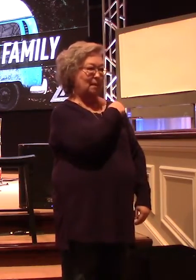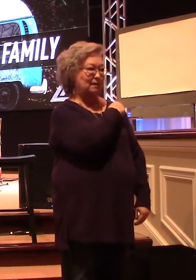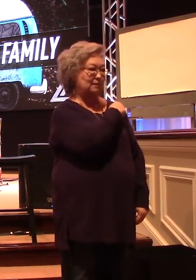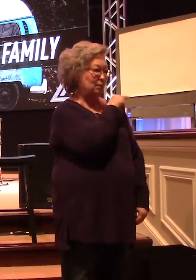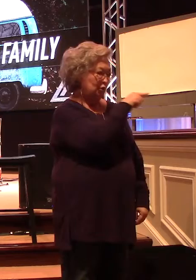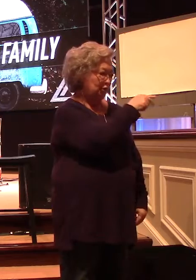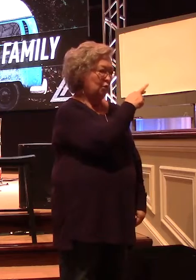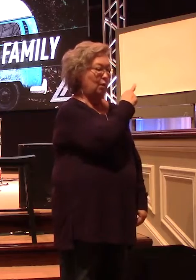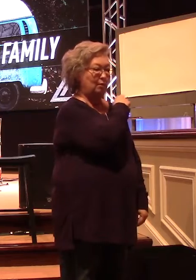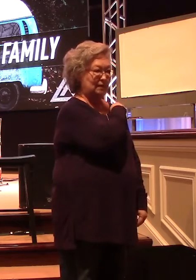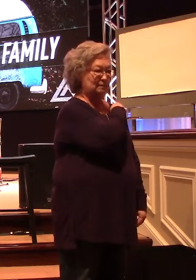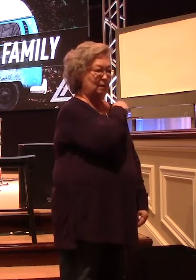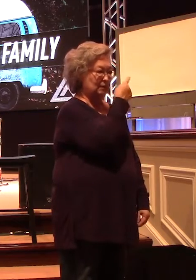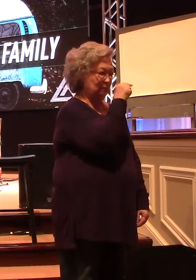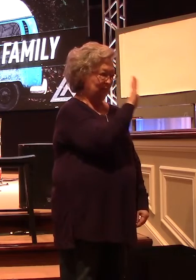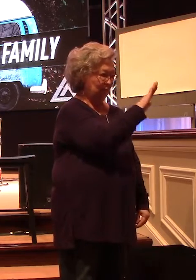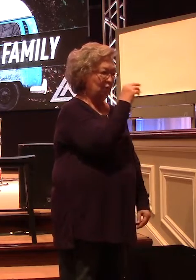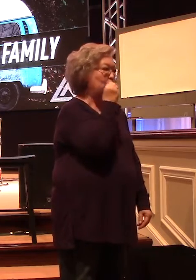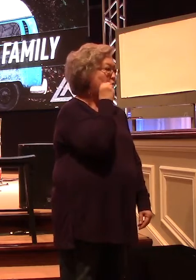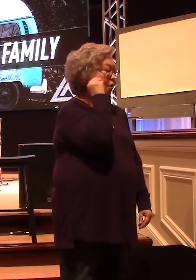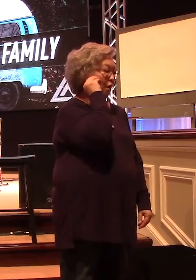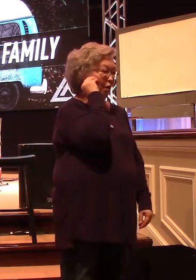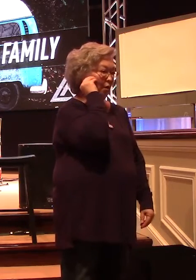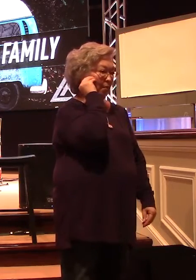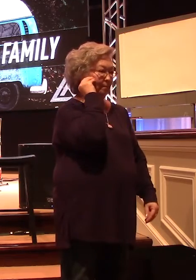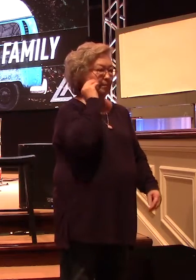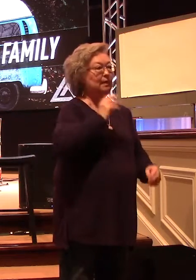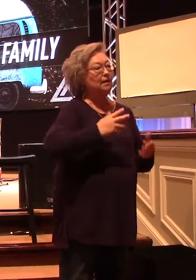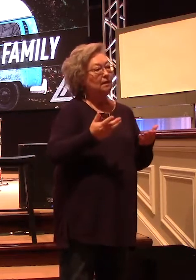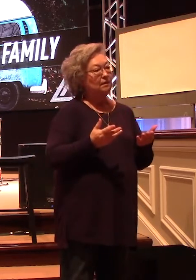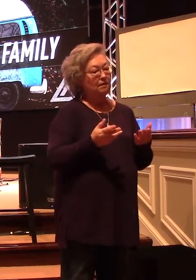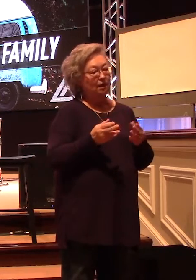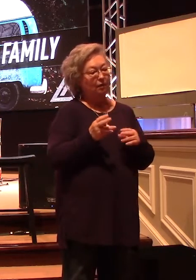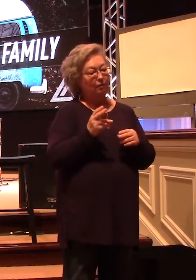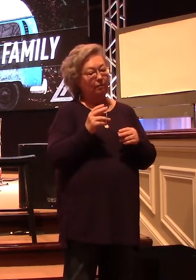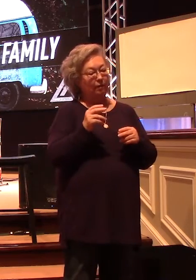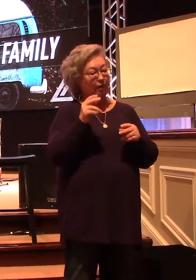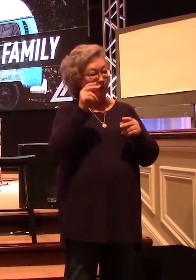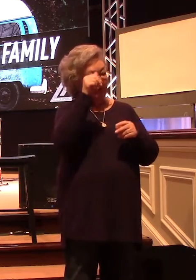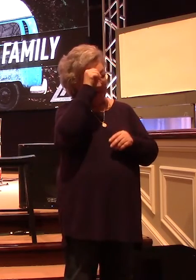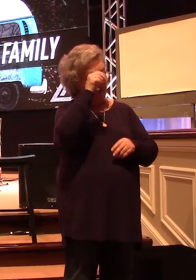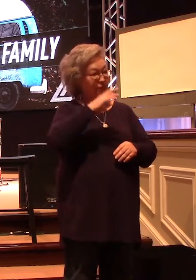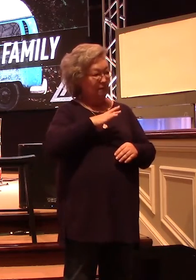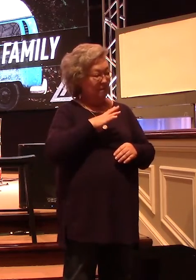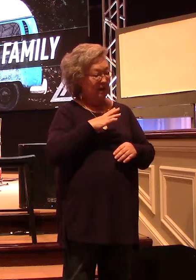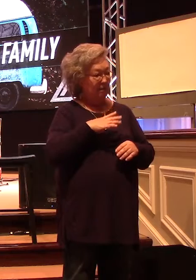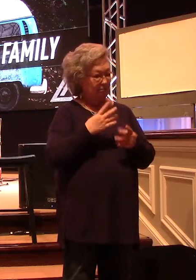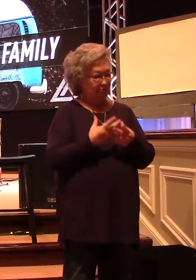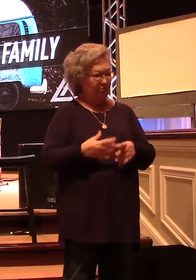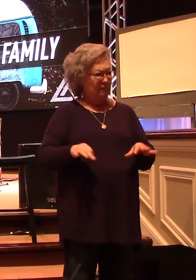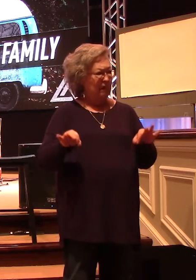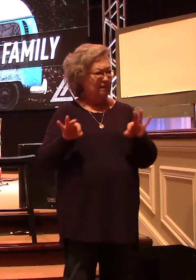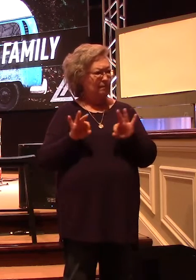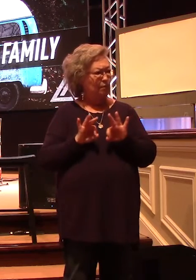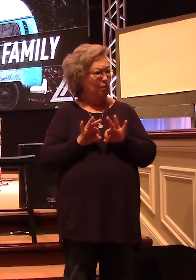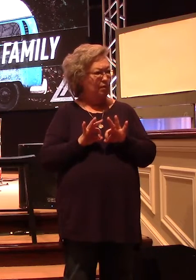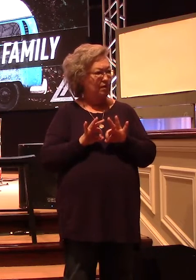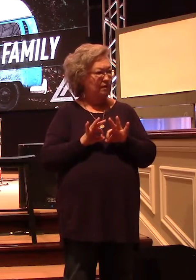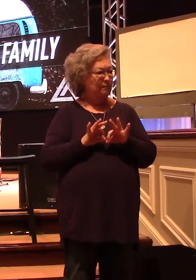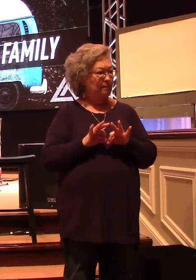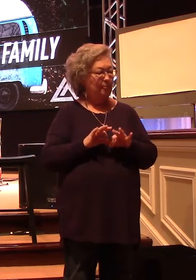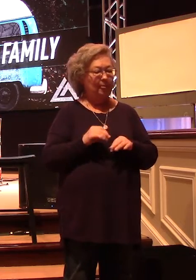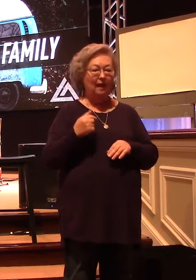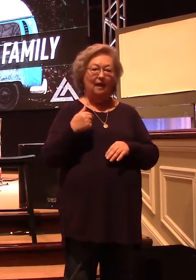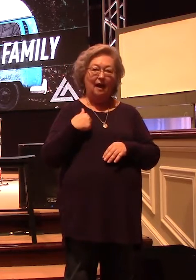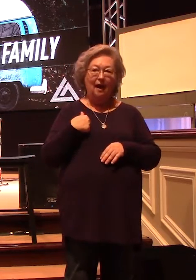And this issue of spiritual leadership for us as men is an important thing. Now again, I'm a